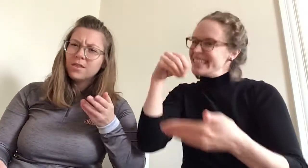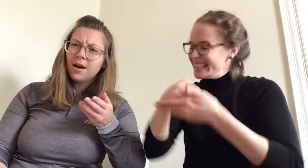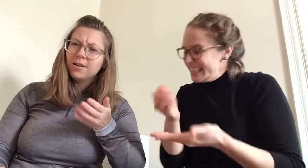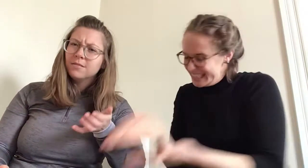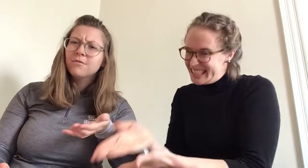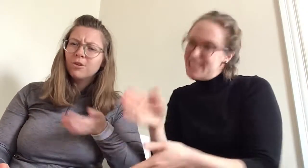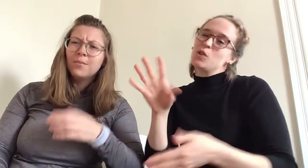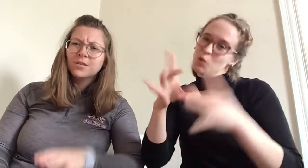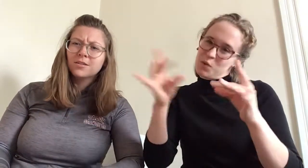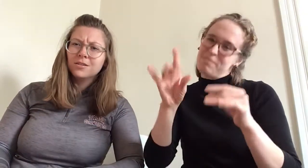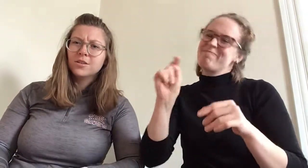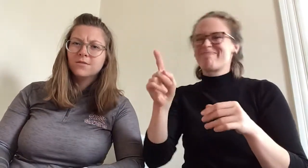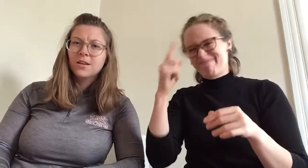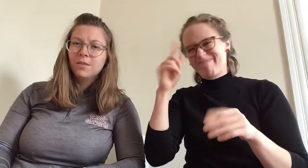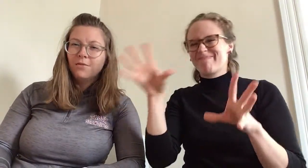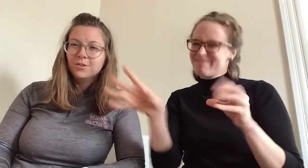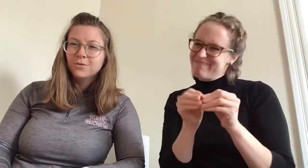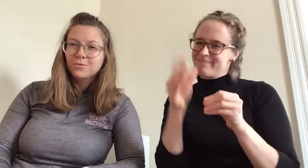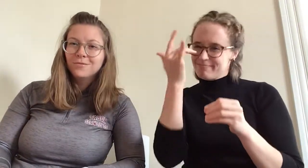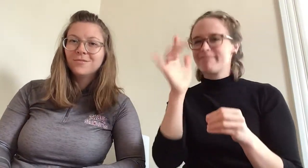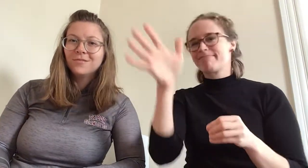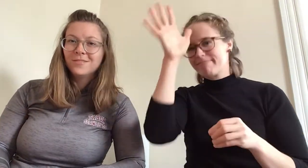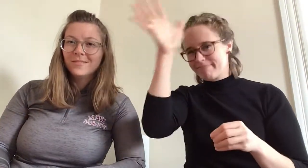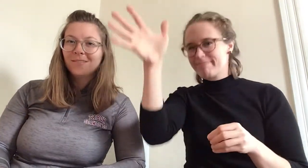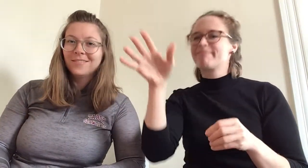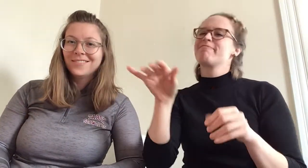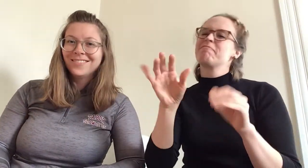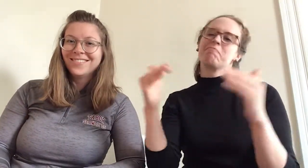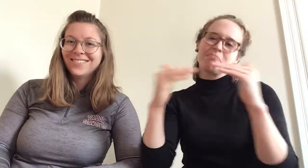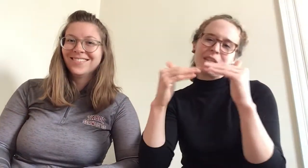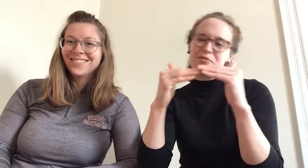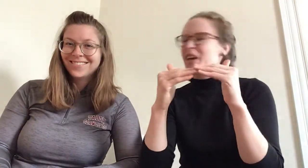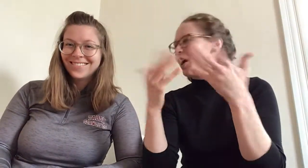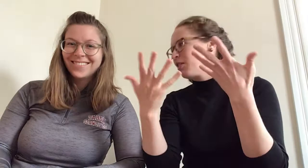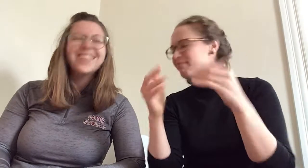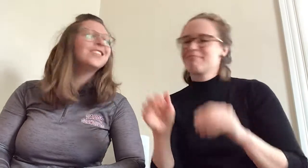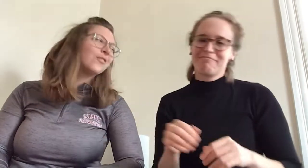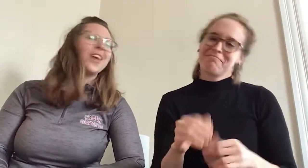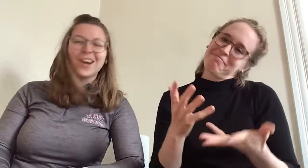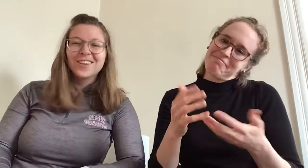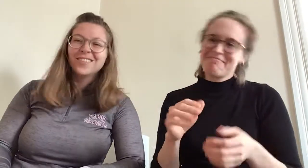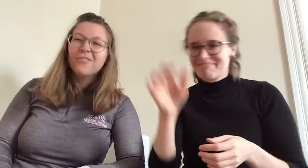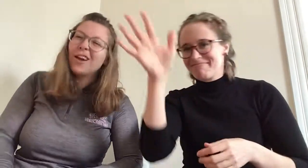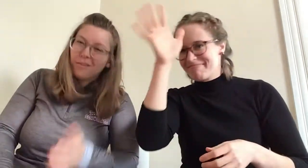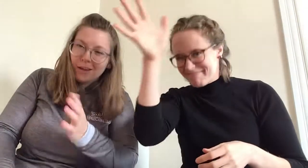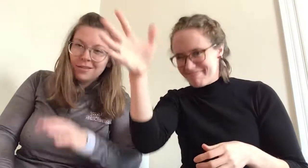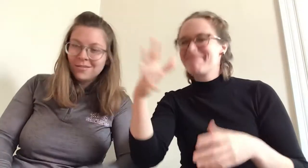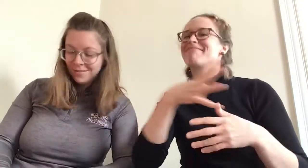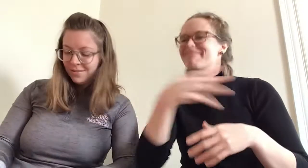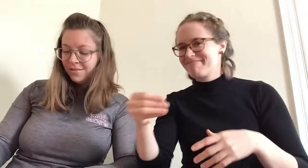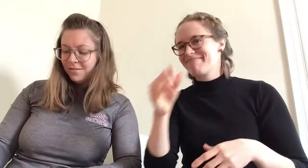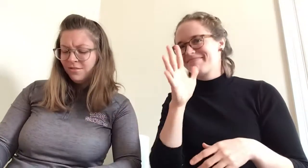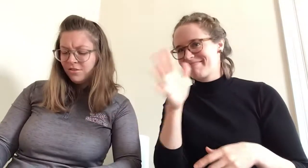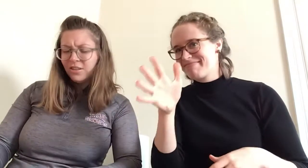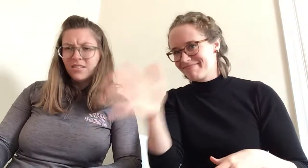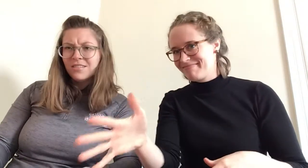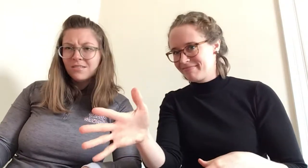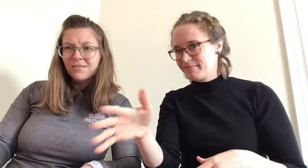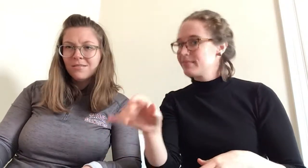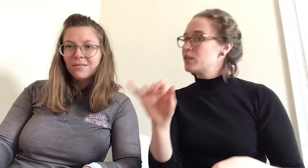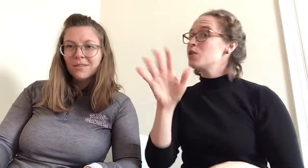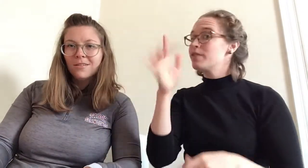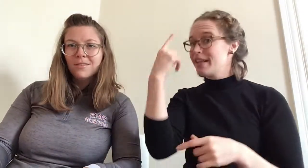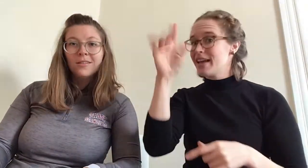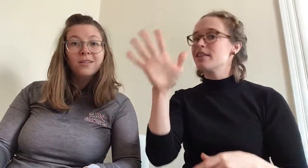but we thought grandmas deserve some love too. It's fair. It's fair. The fair thing.